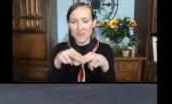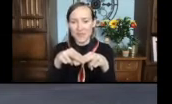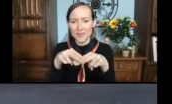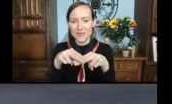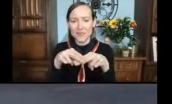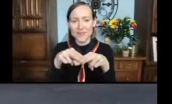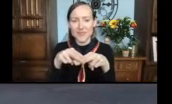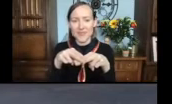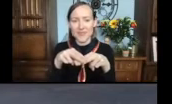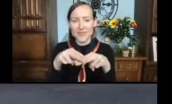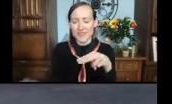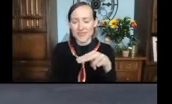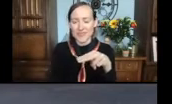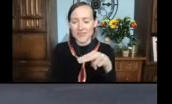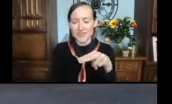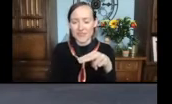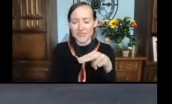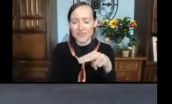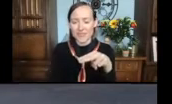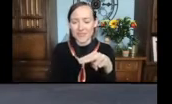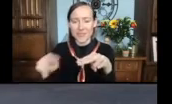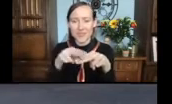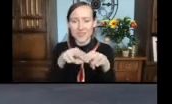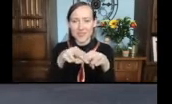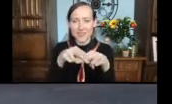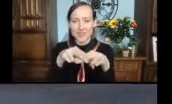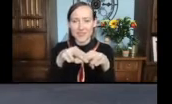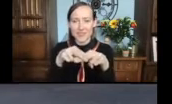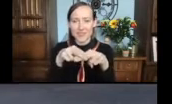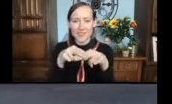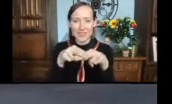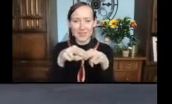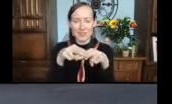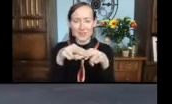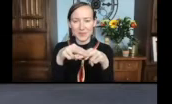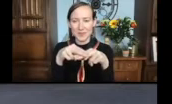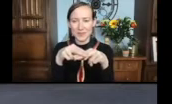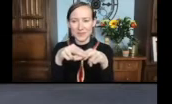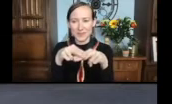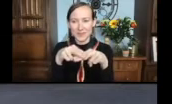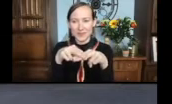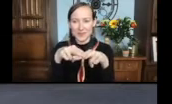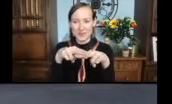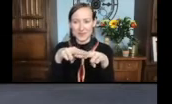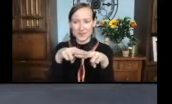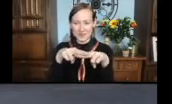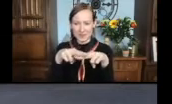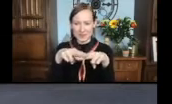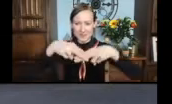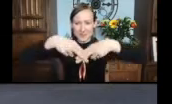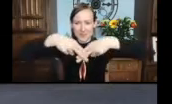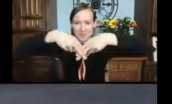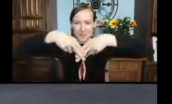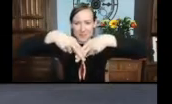Okay, guys, we are waiting for your answers. I've seen a few, but look carefully now at the sign that Auntie